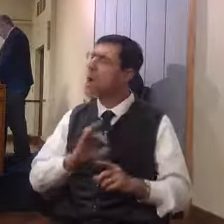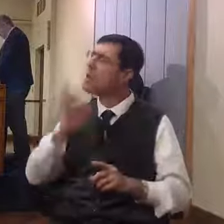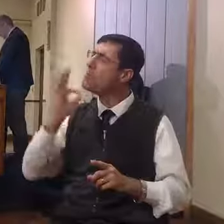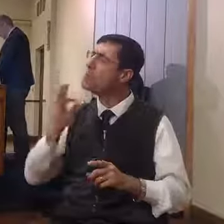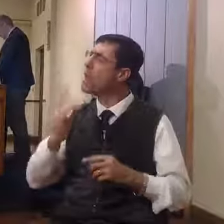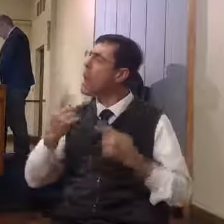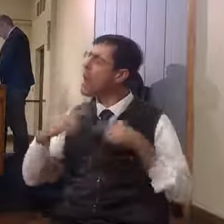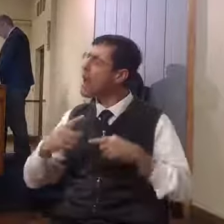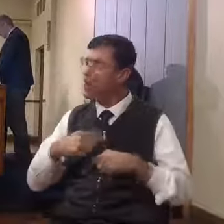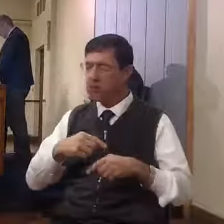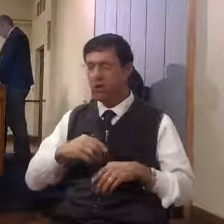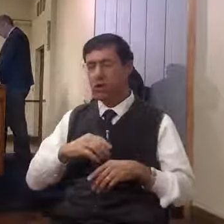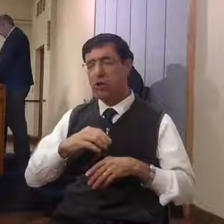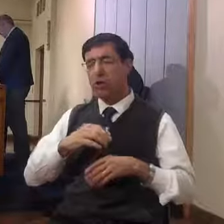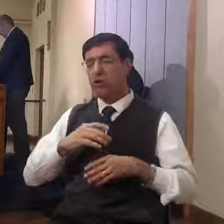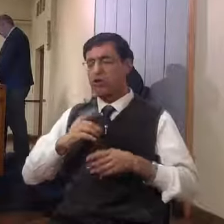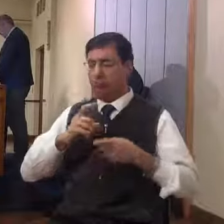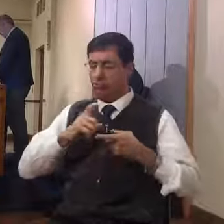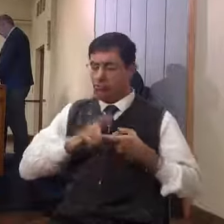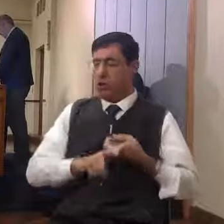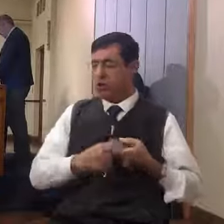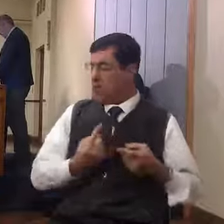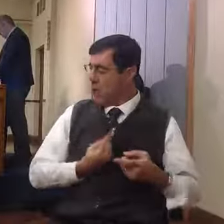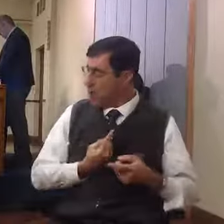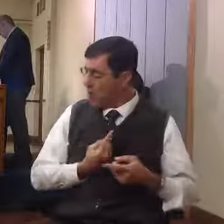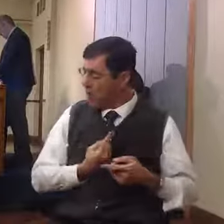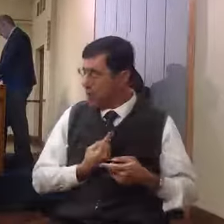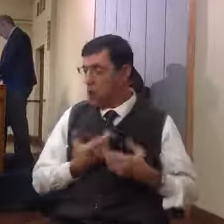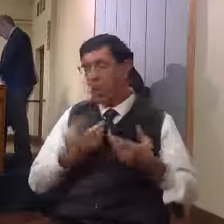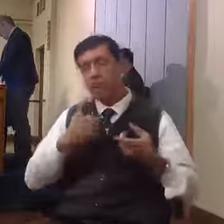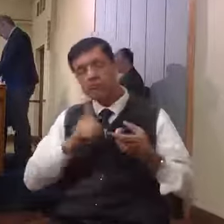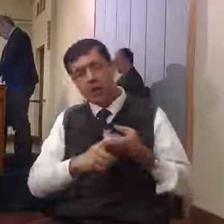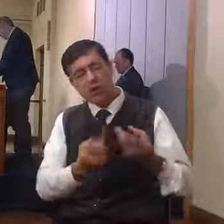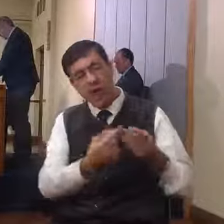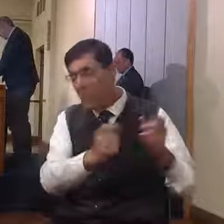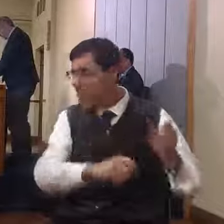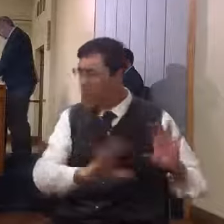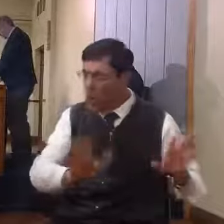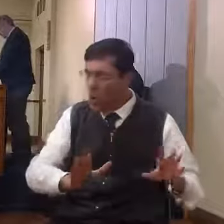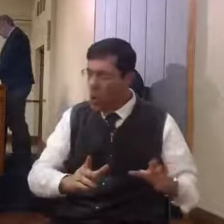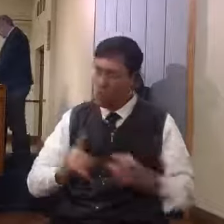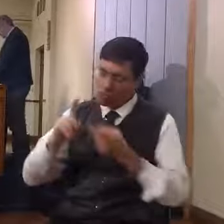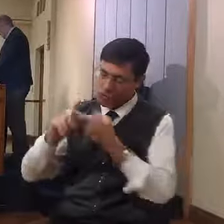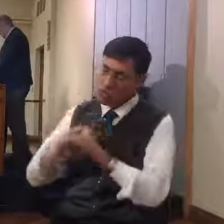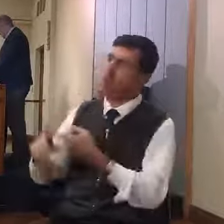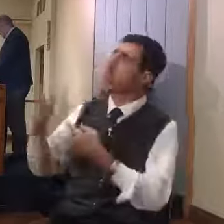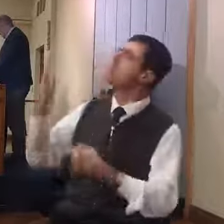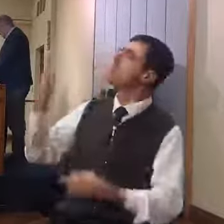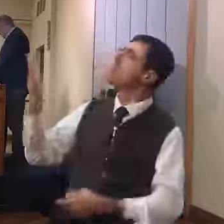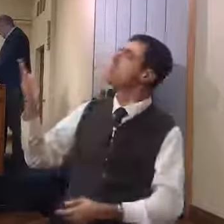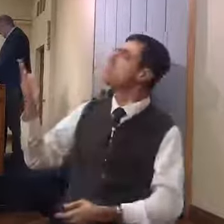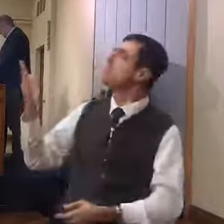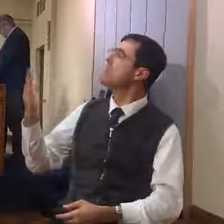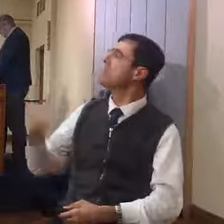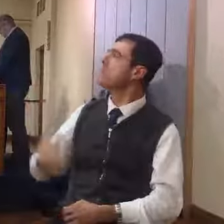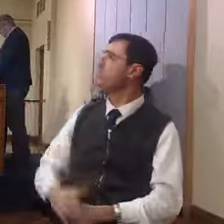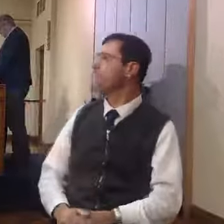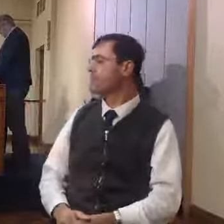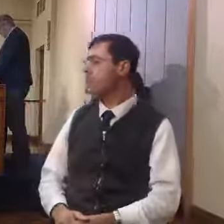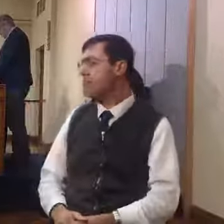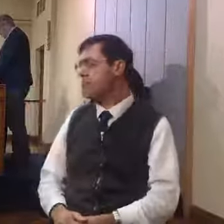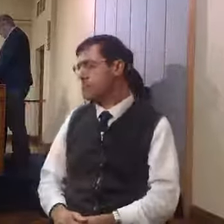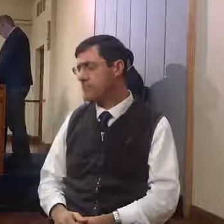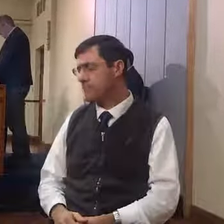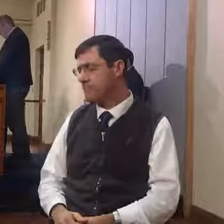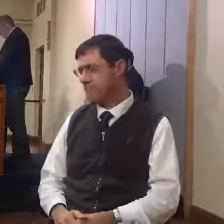flesh. O Lord, bless each one, bless each home, each household. We do pray. Lord, we pray for